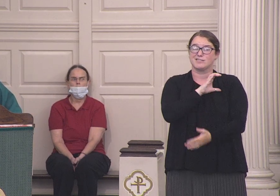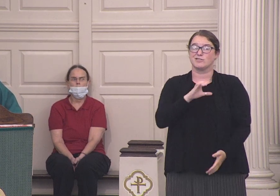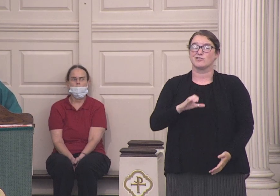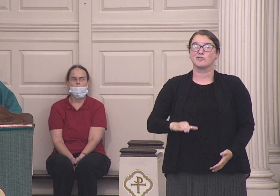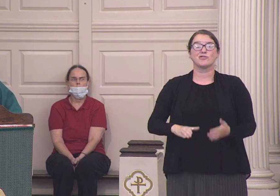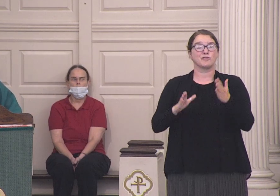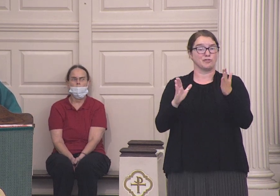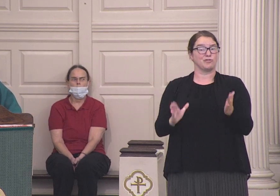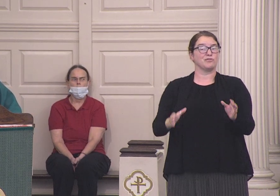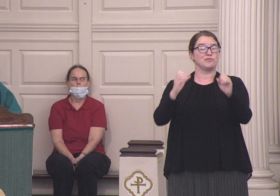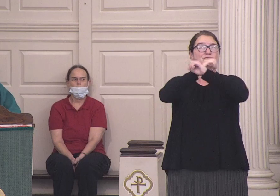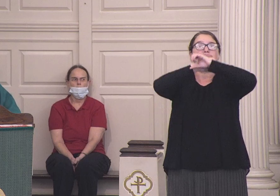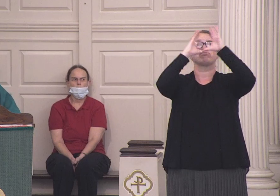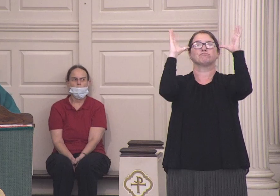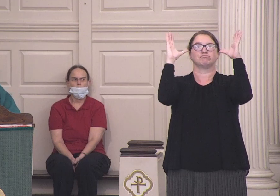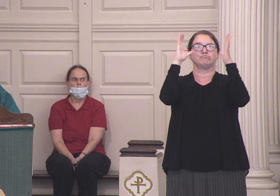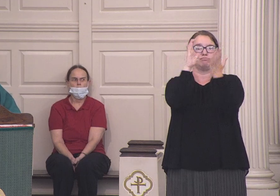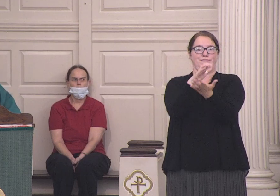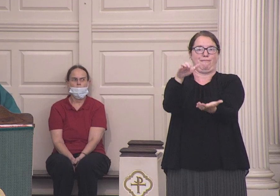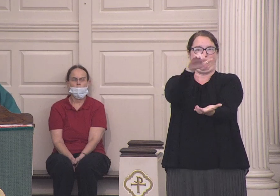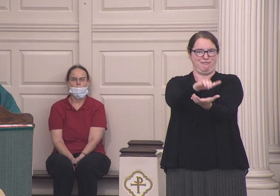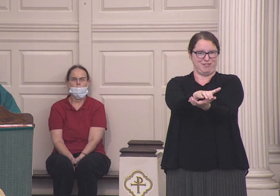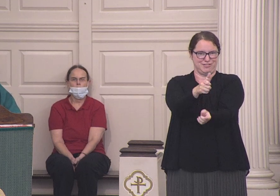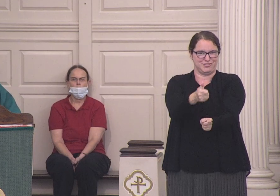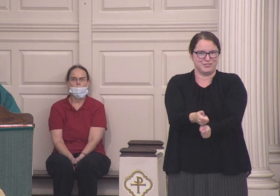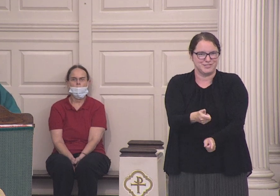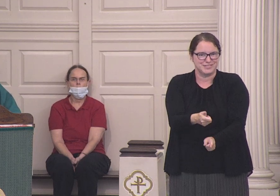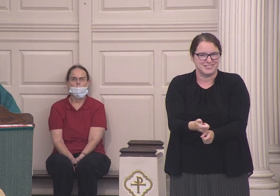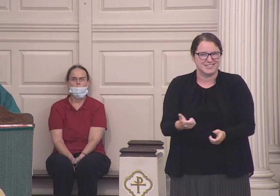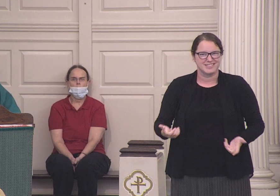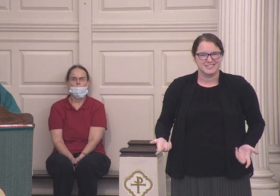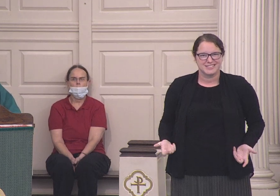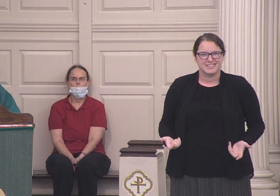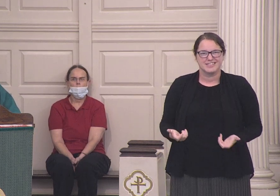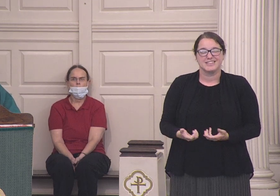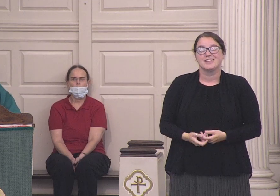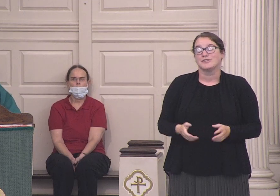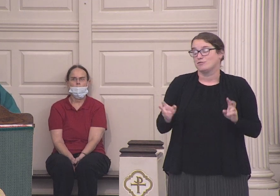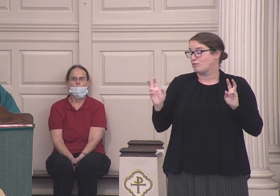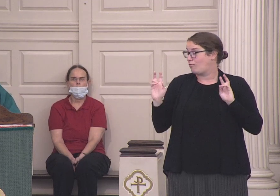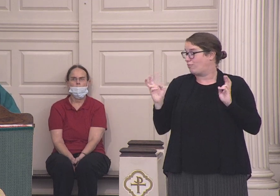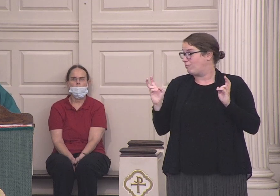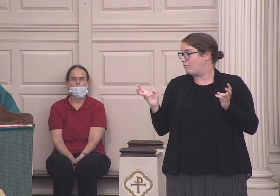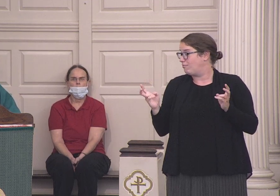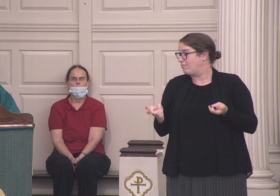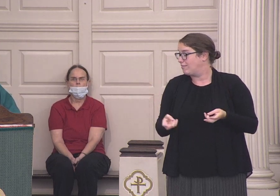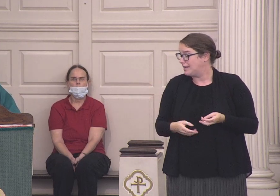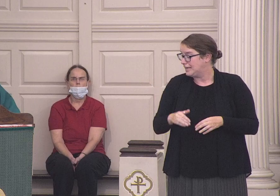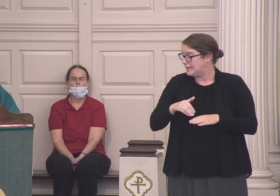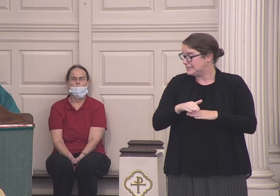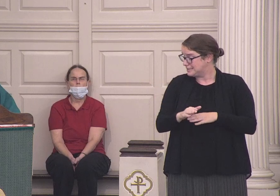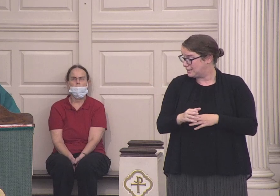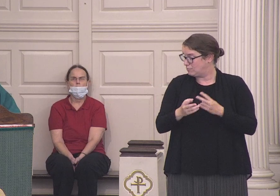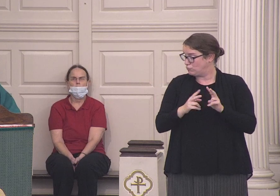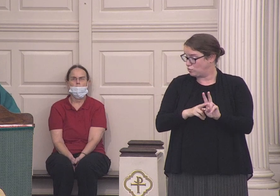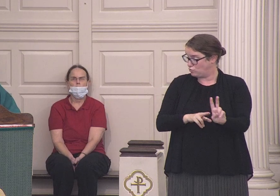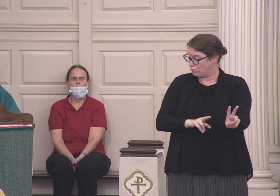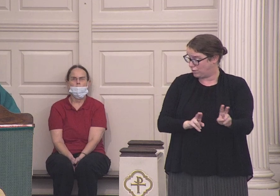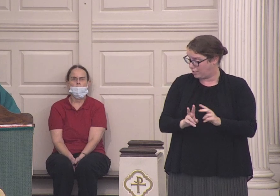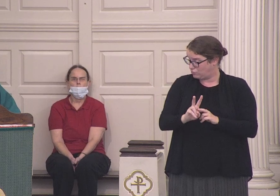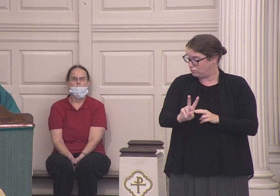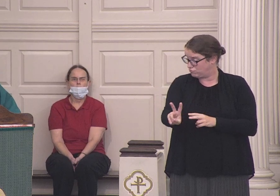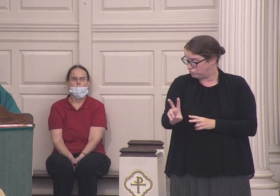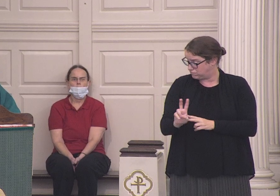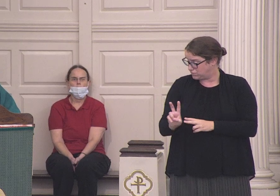of what marriage should be. He sent them two by two and gave them authority over unclean